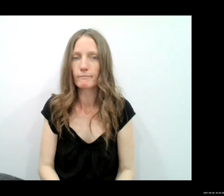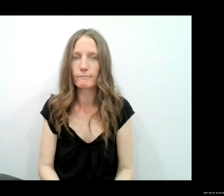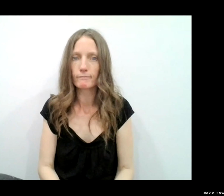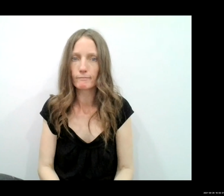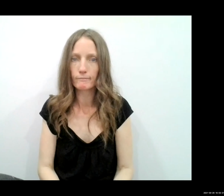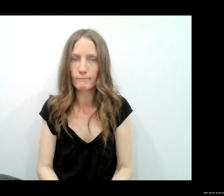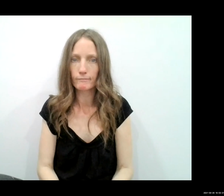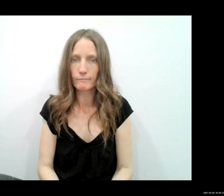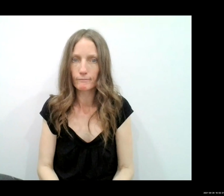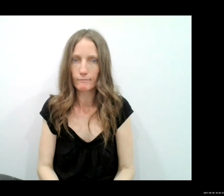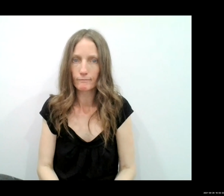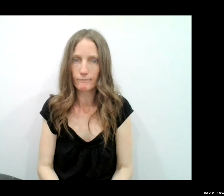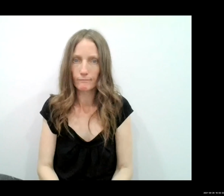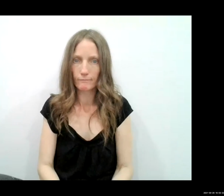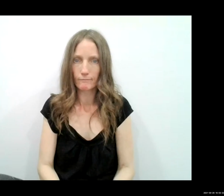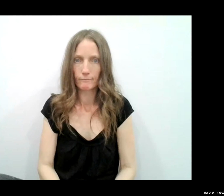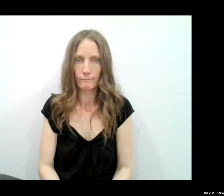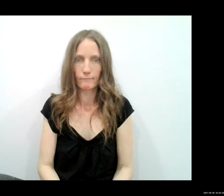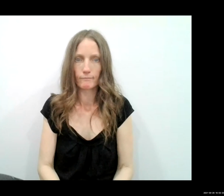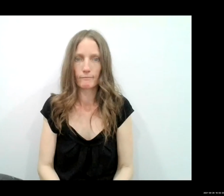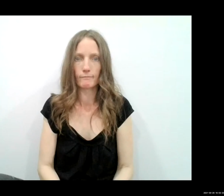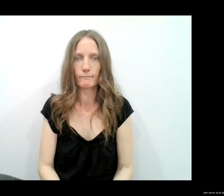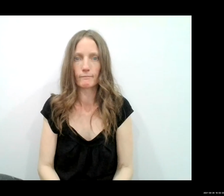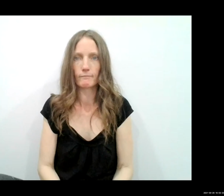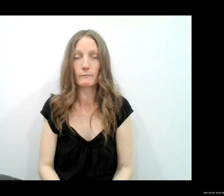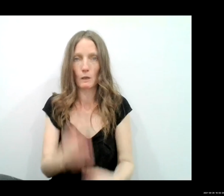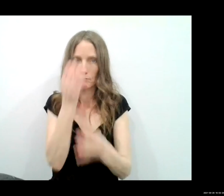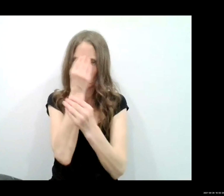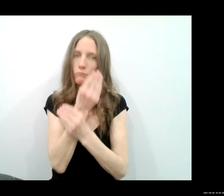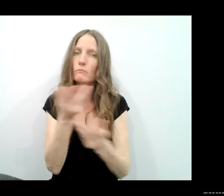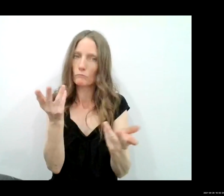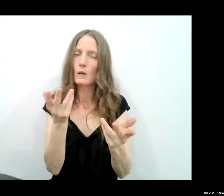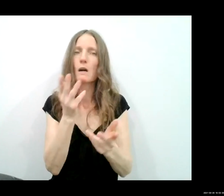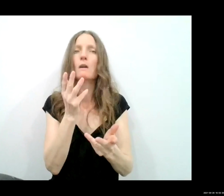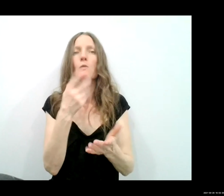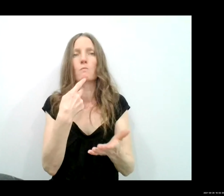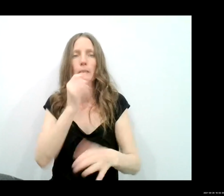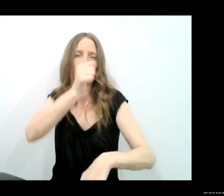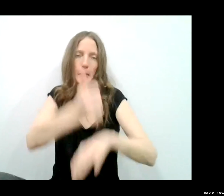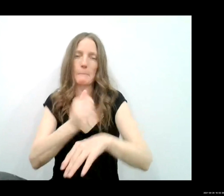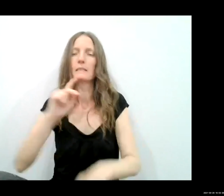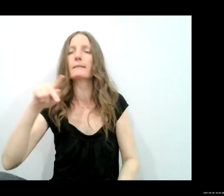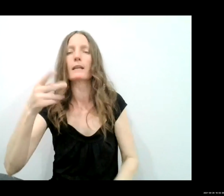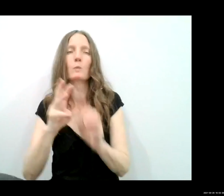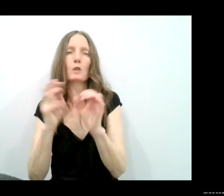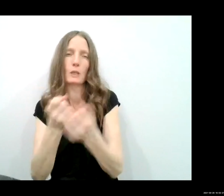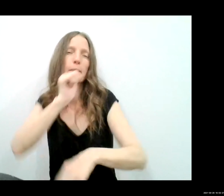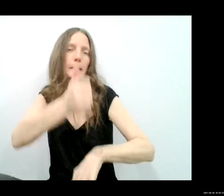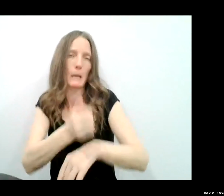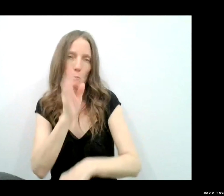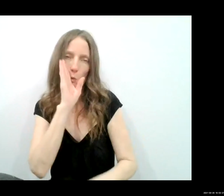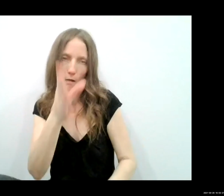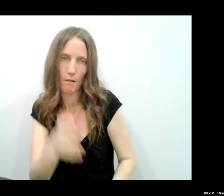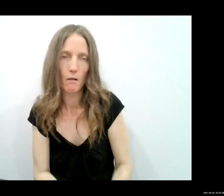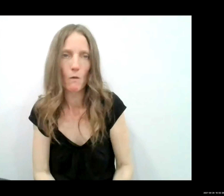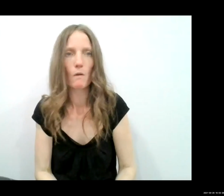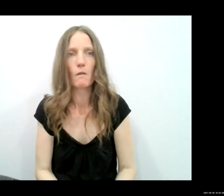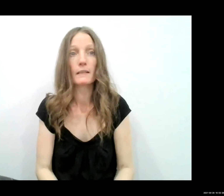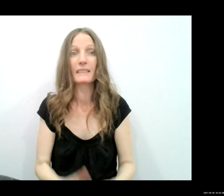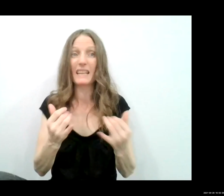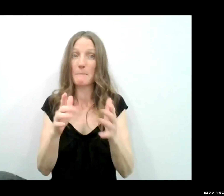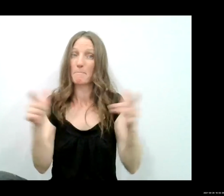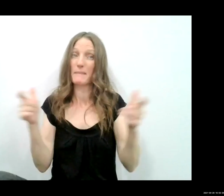can tell you that those of you that are on today that we will definitely follow up with Matt, and maybe Matt, a couple of smaller sessions would be better. Like we had a big group today